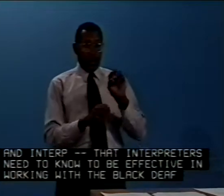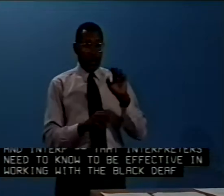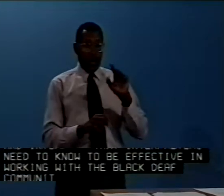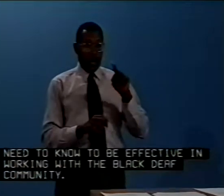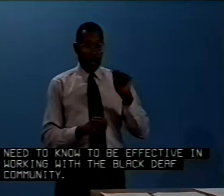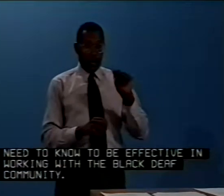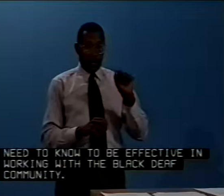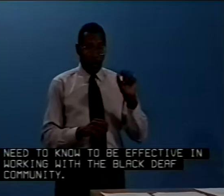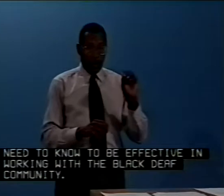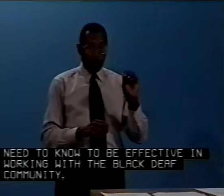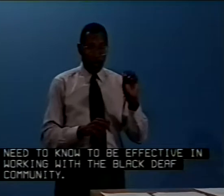Last month in El Paso,